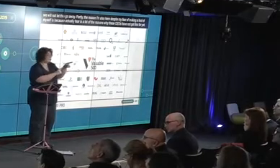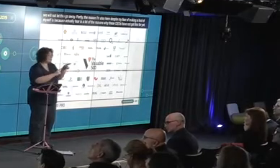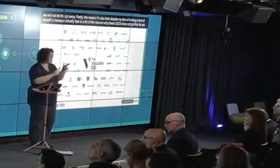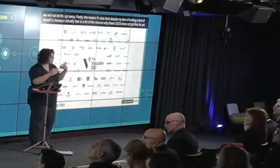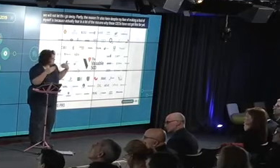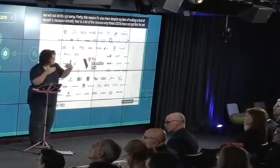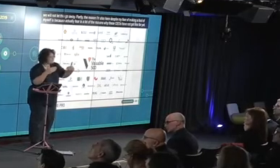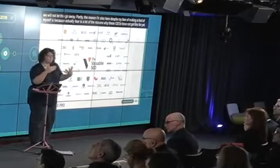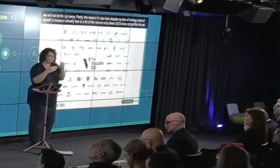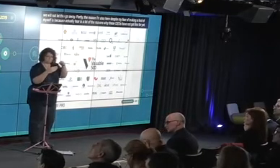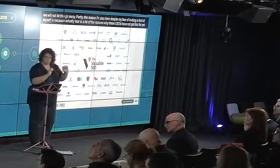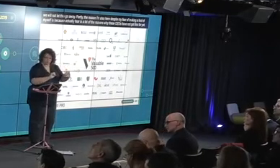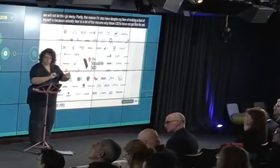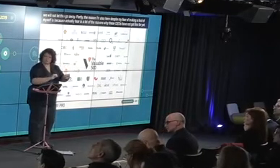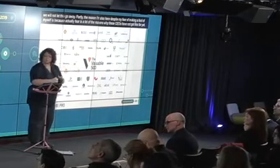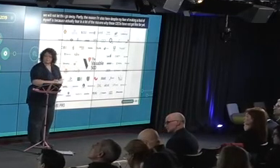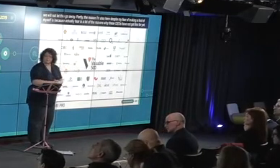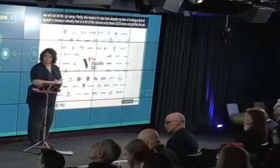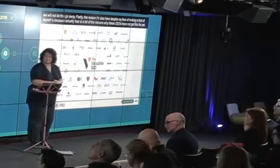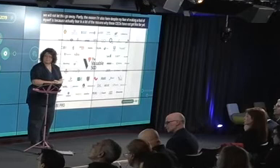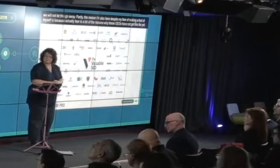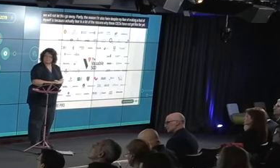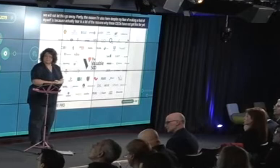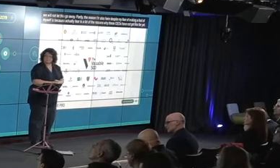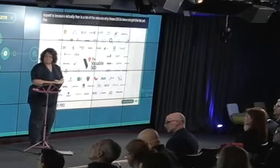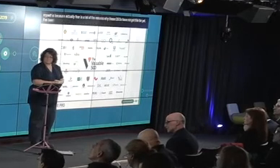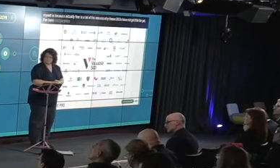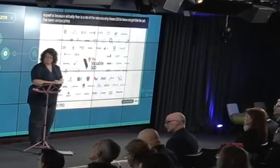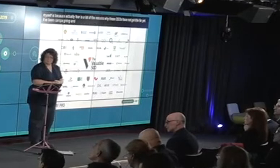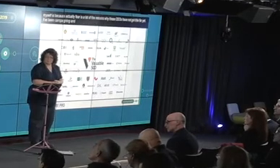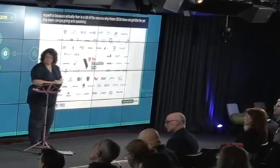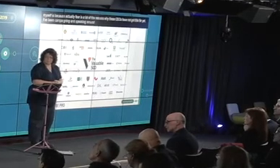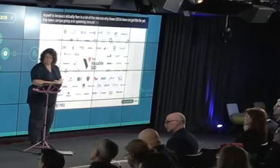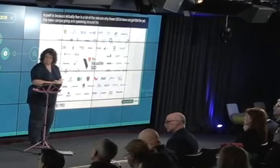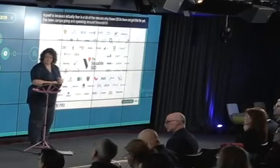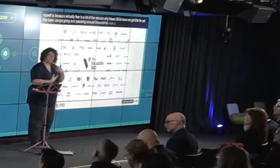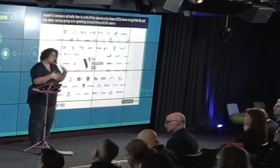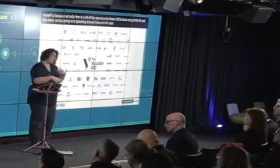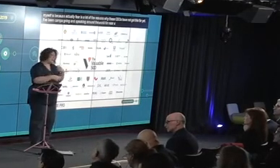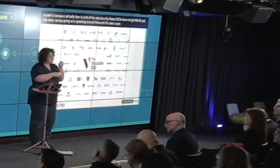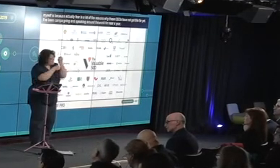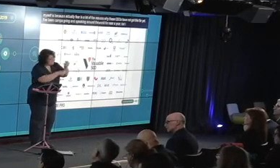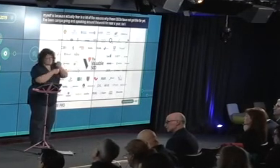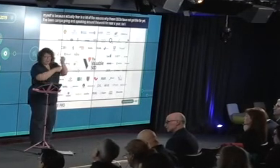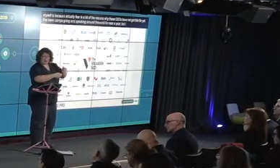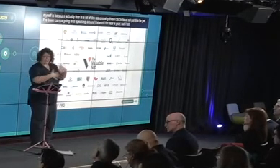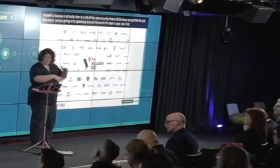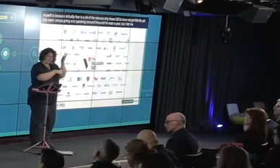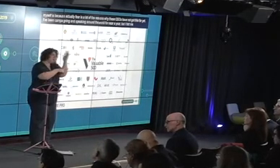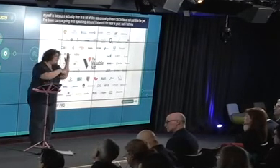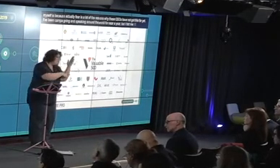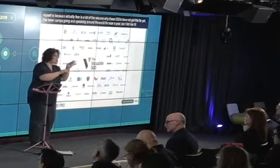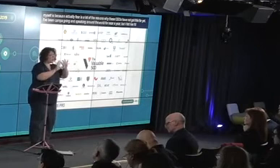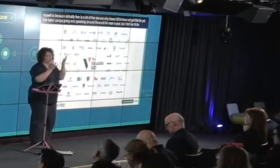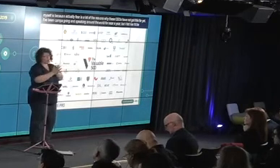and I know you don't believe me because I've been campaigning and speaking around the world for nearly a year, but I felt like I'd be the stupidest person in the room, the